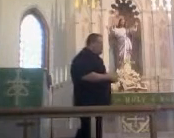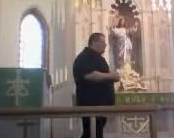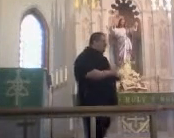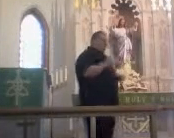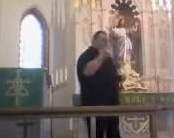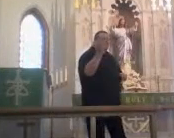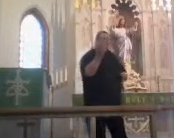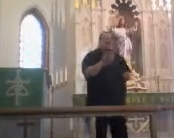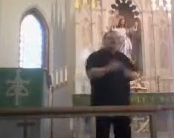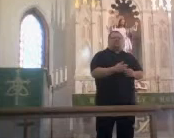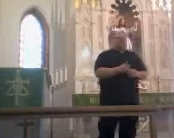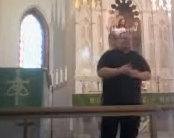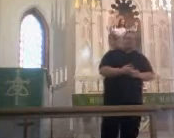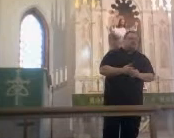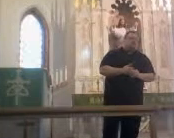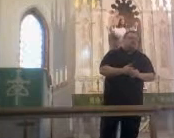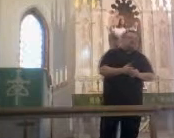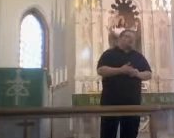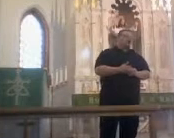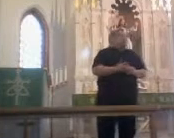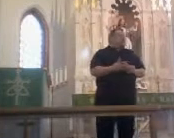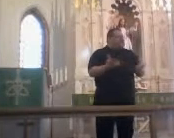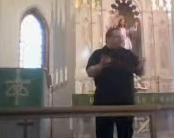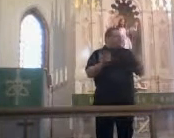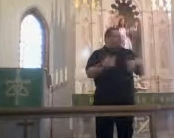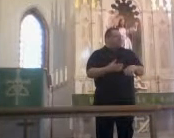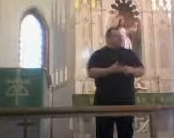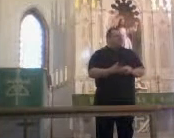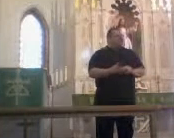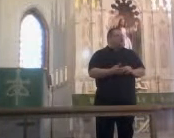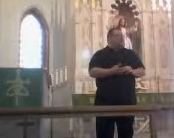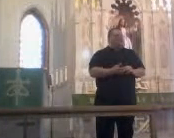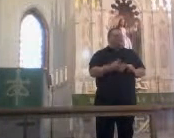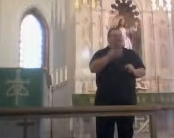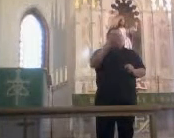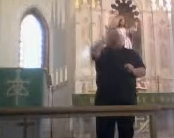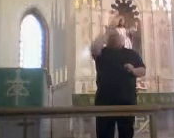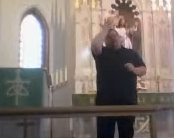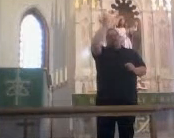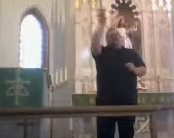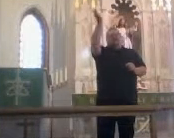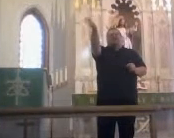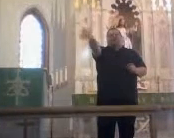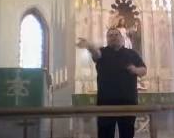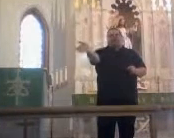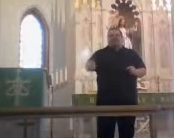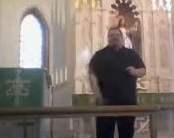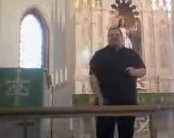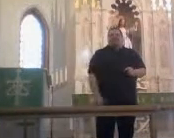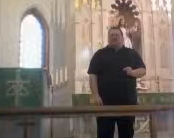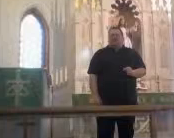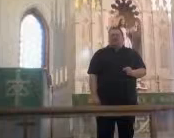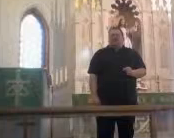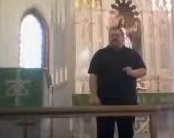minds because he's up in heaven and doesn't know it. It's not like he's going to hear something that we say and go, oh, I didn't know you were having that in your life right